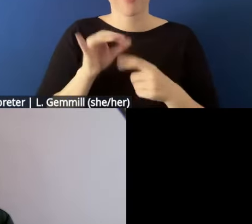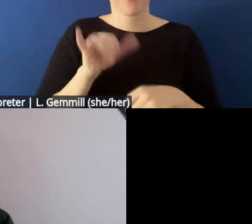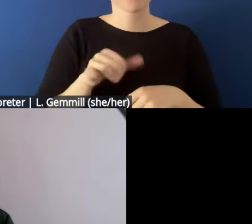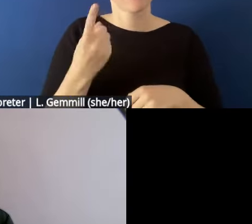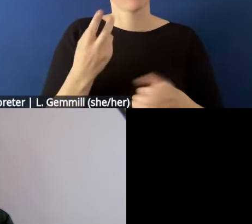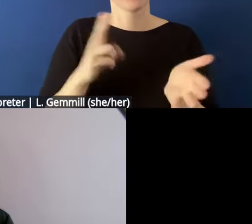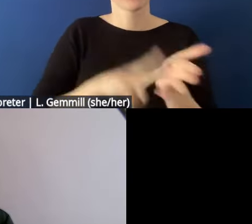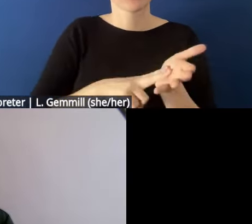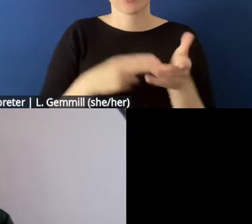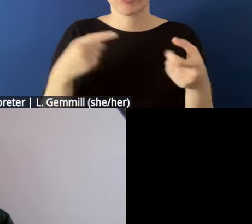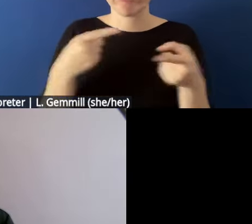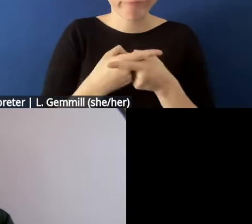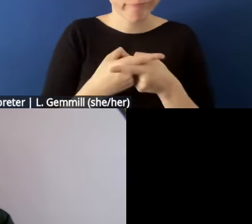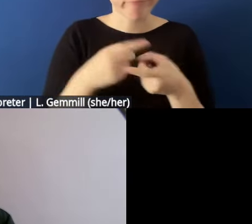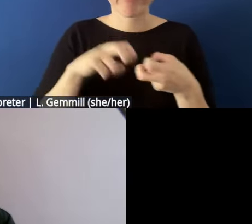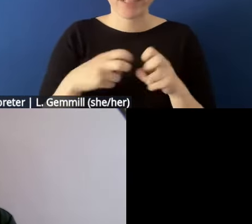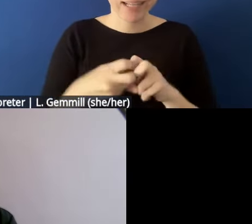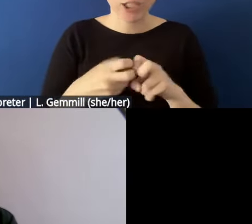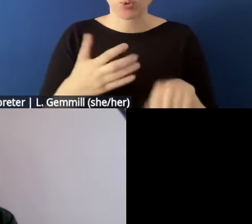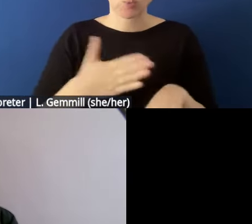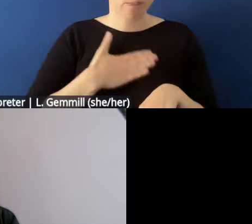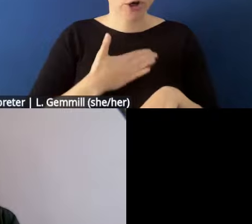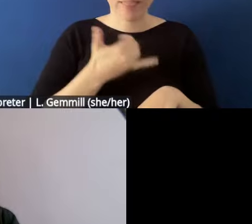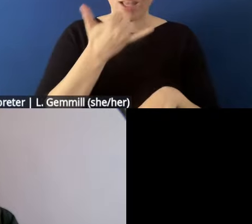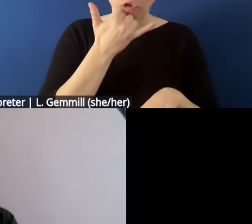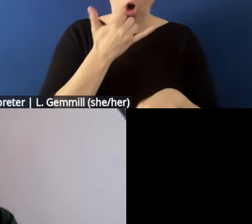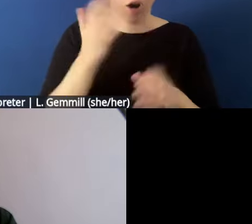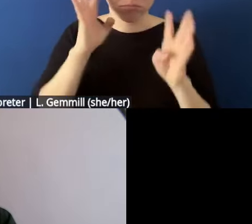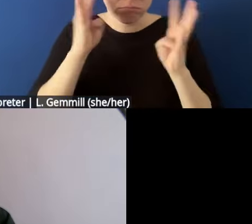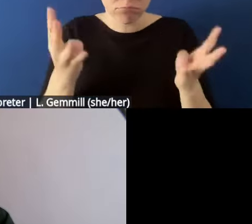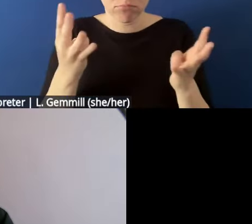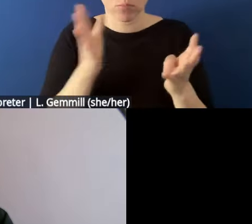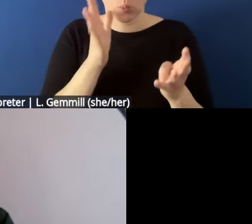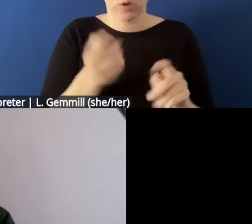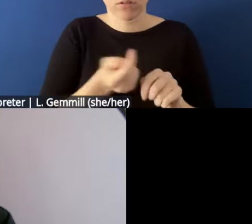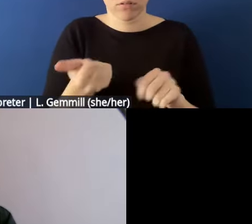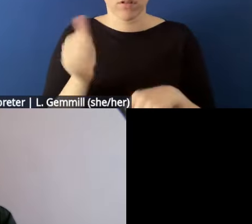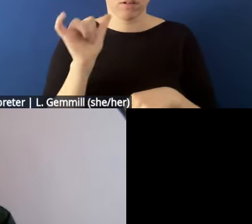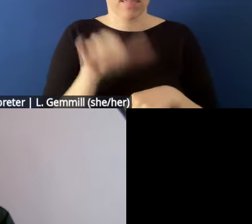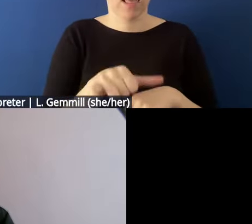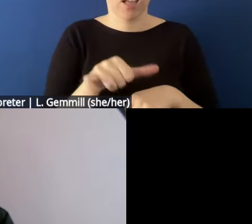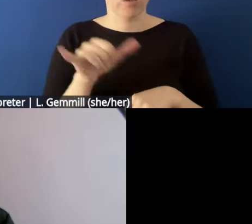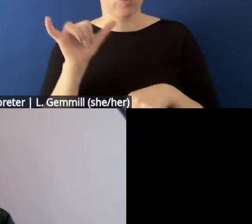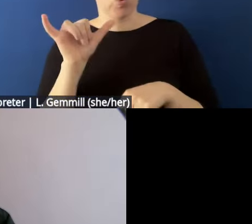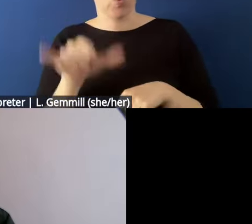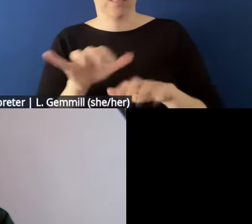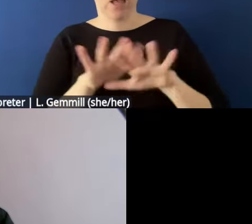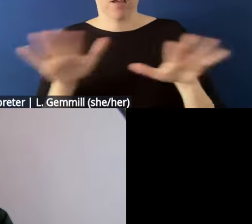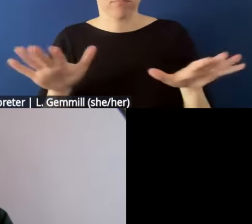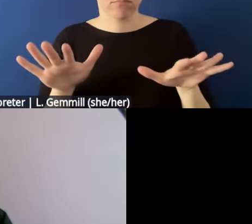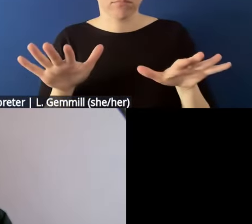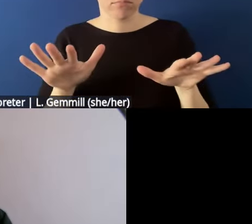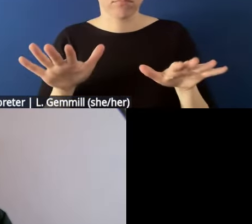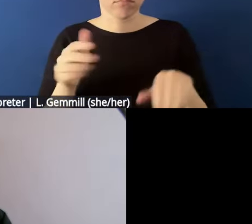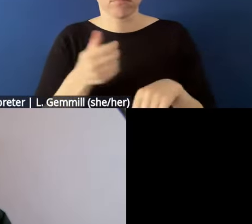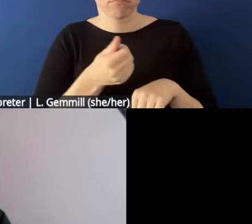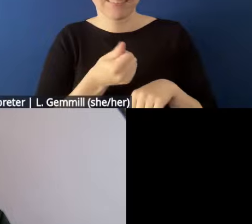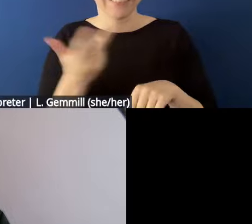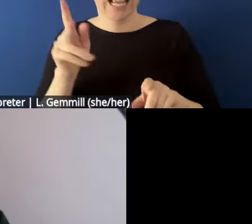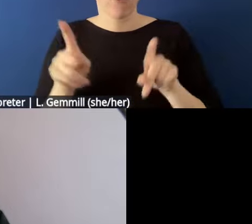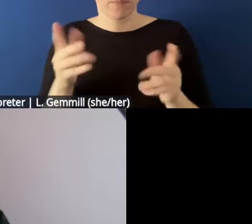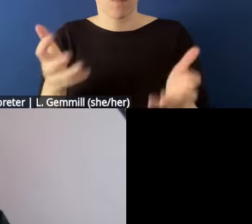they put their birth date, something like that. Like, so that's the that is kind of what Mr. Grebner and several folks want to be able